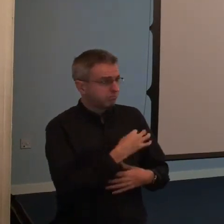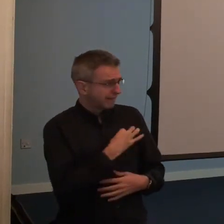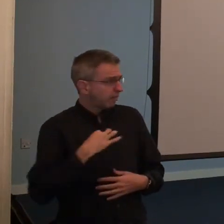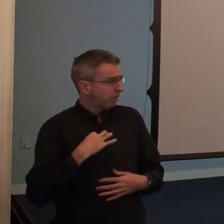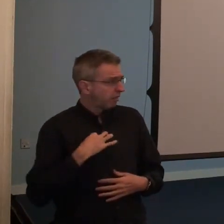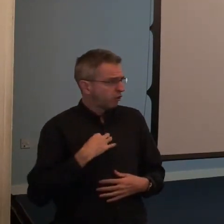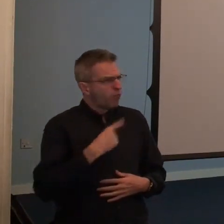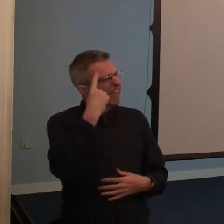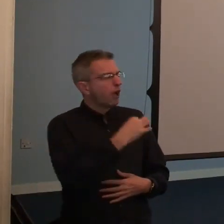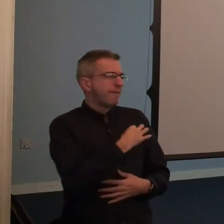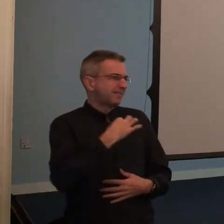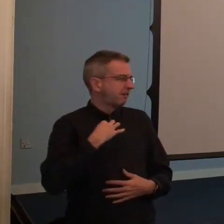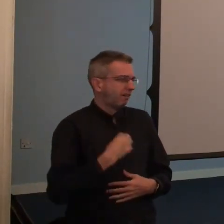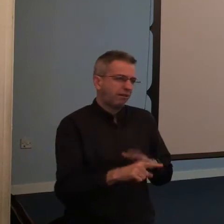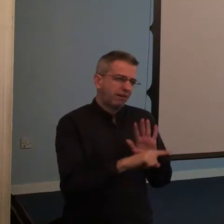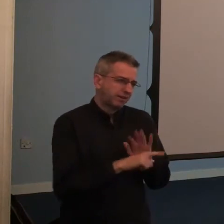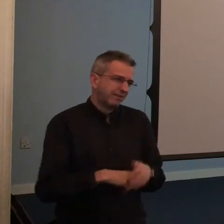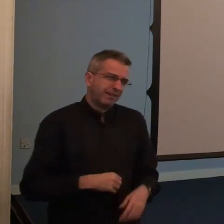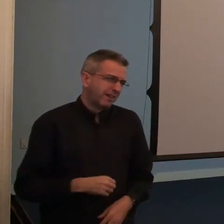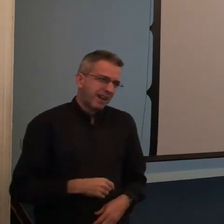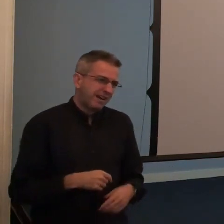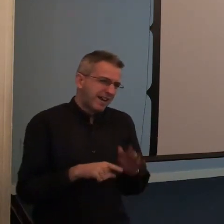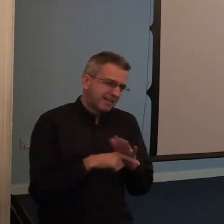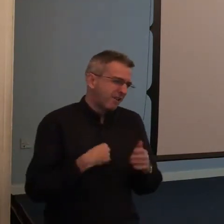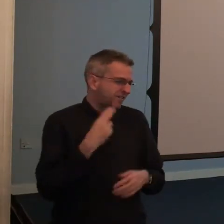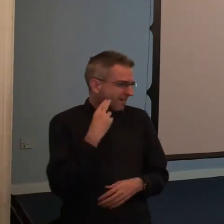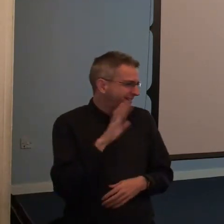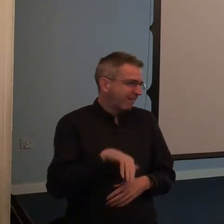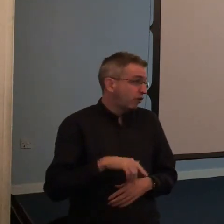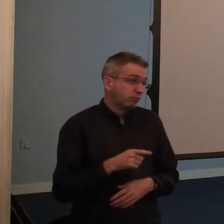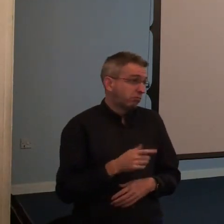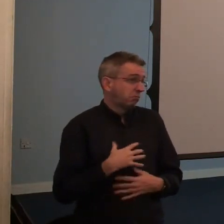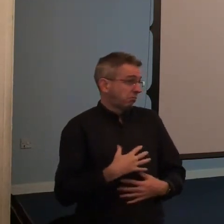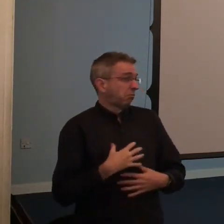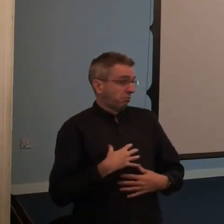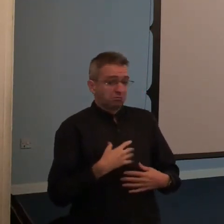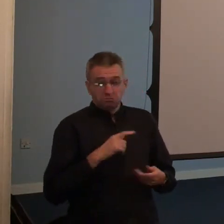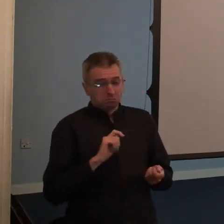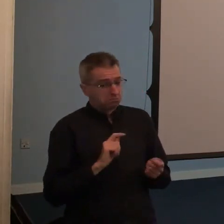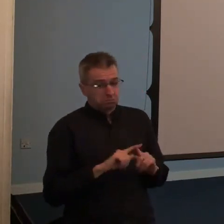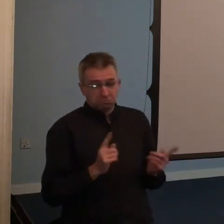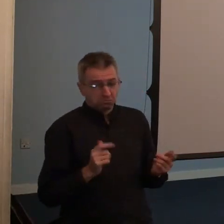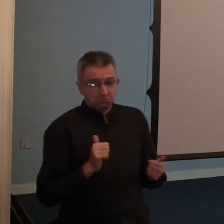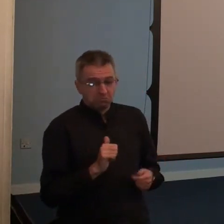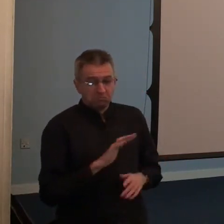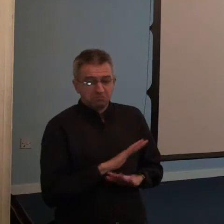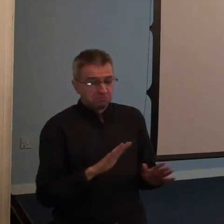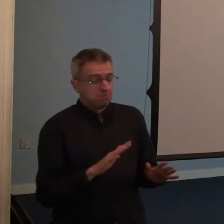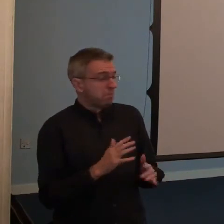She said she was very surprised at the response from the medical students, because of course we all expected that the medical students' view would be quite